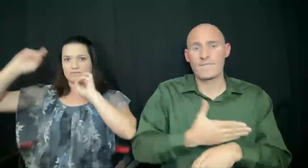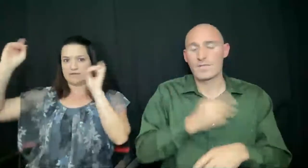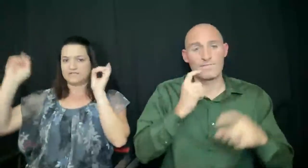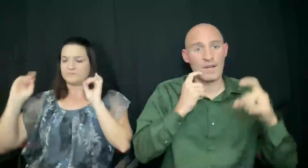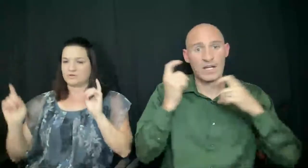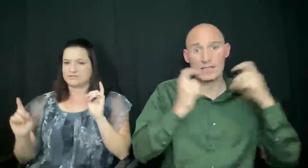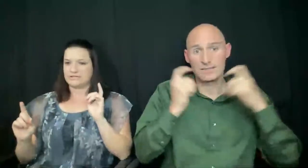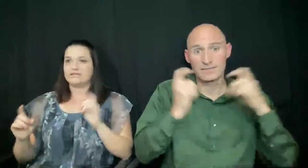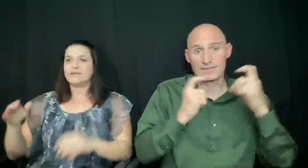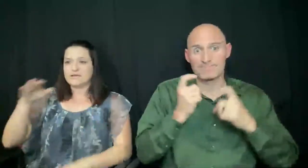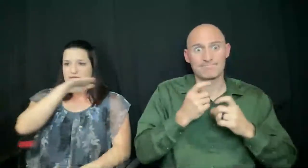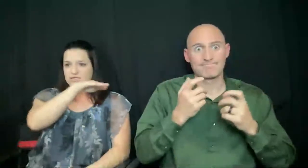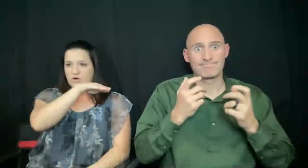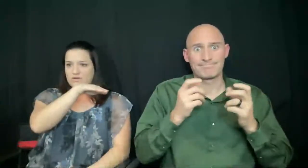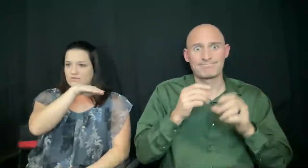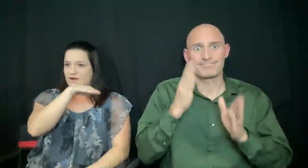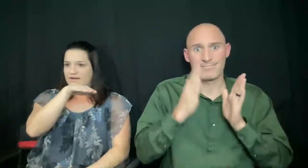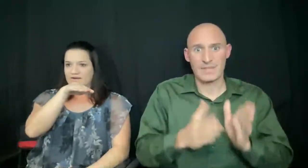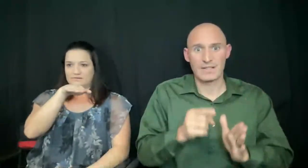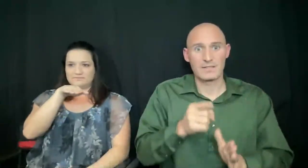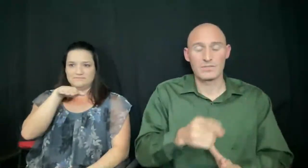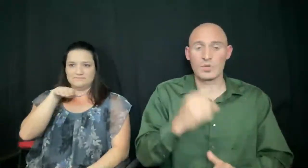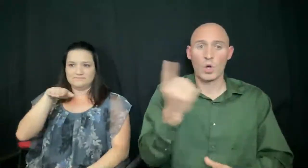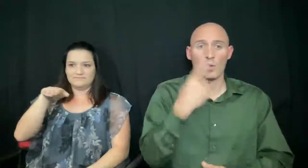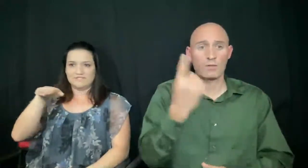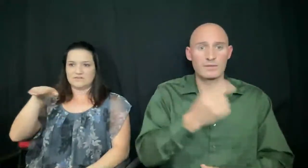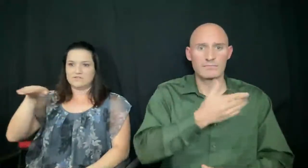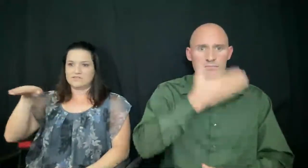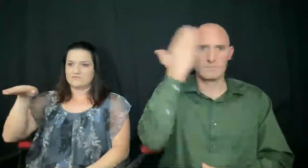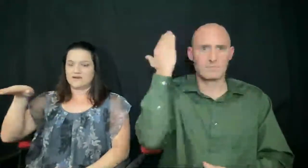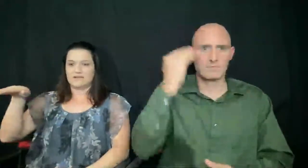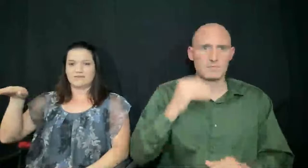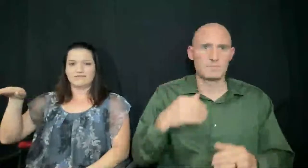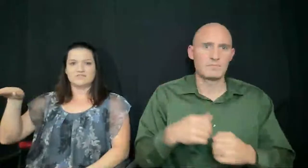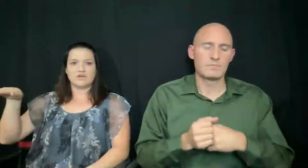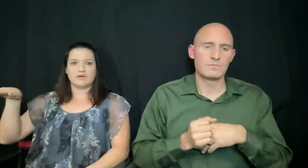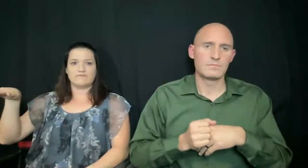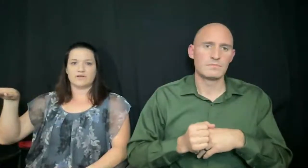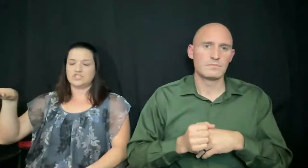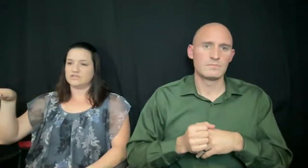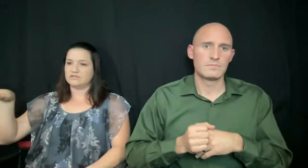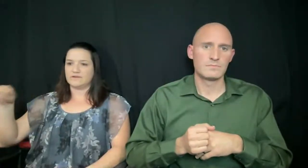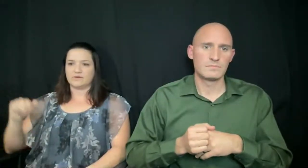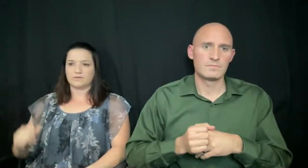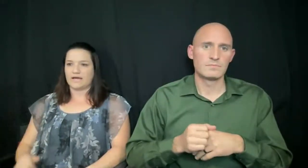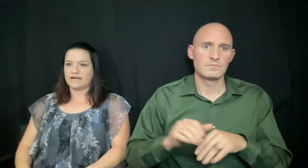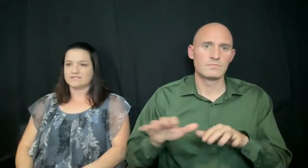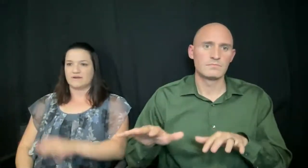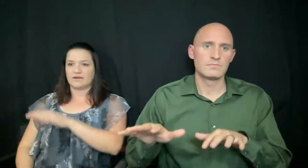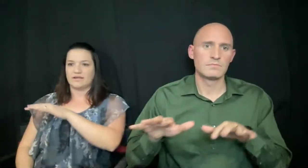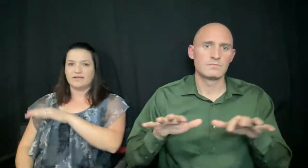expressive person. He's always right here. He's always just very stoic, very chill, very relaxed, very not